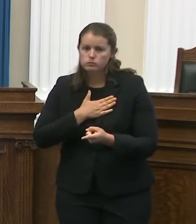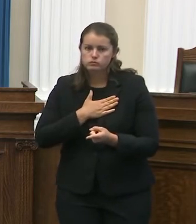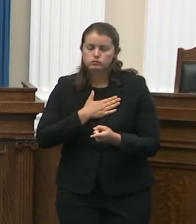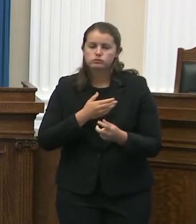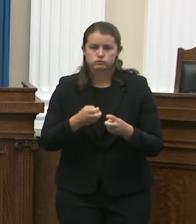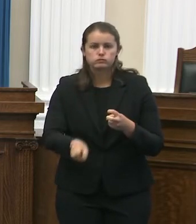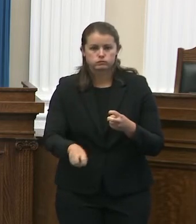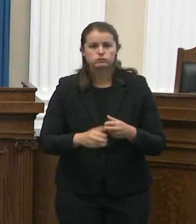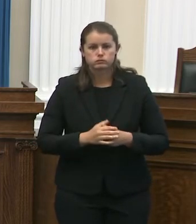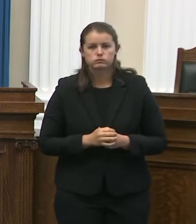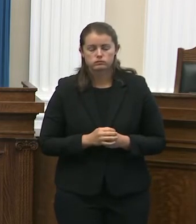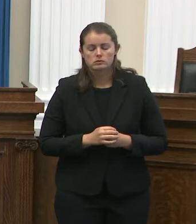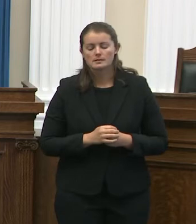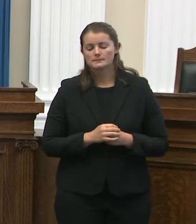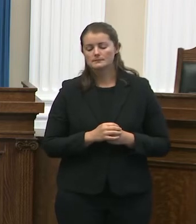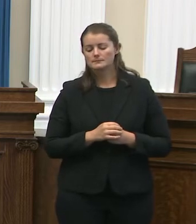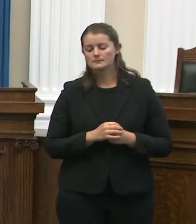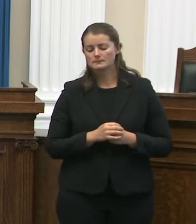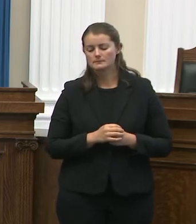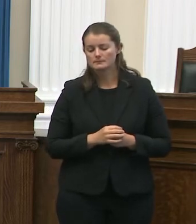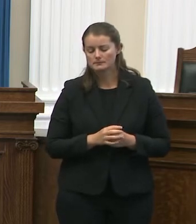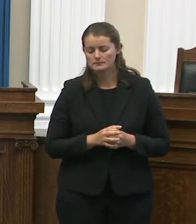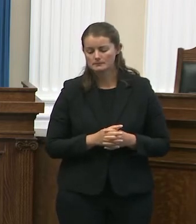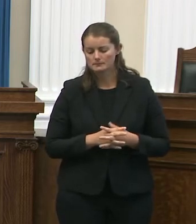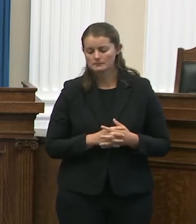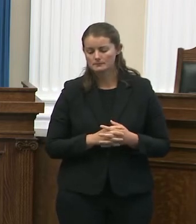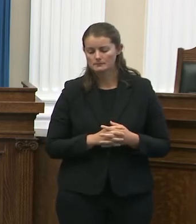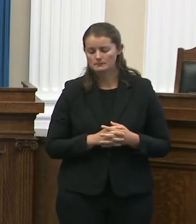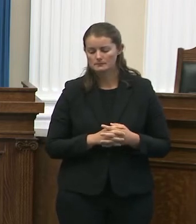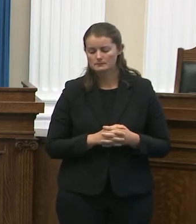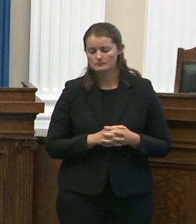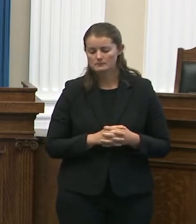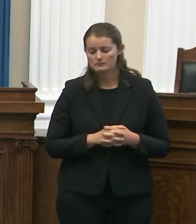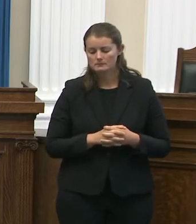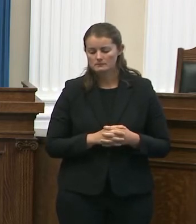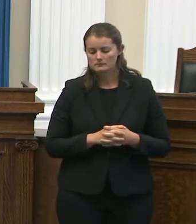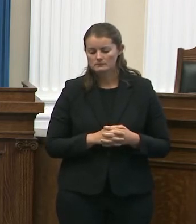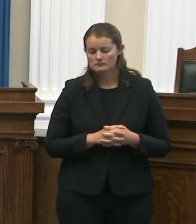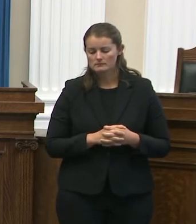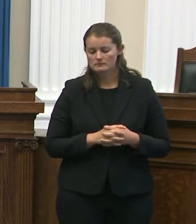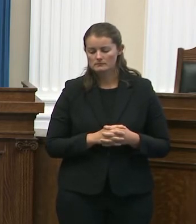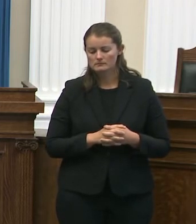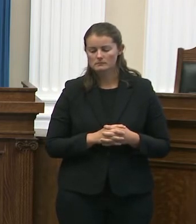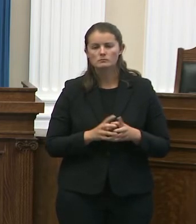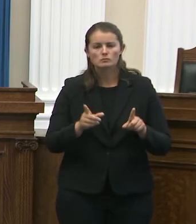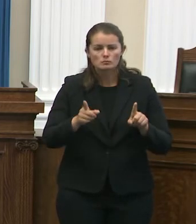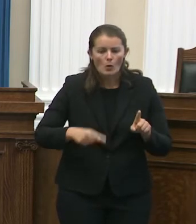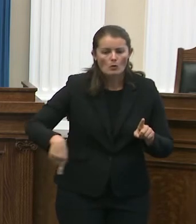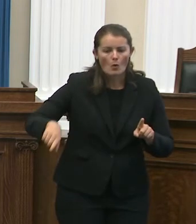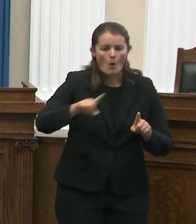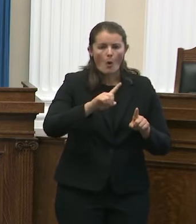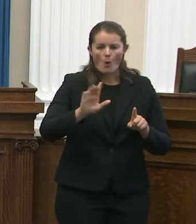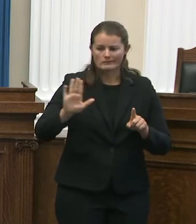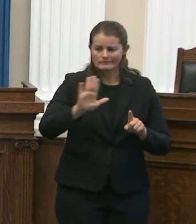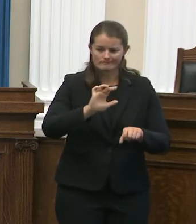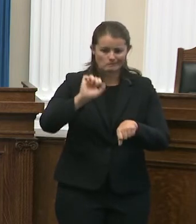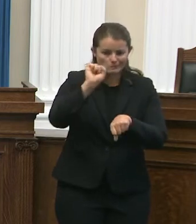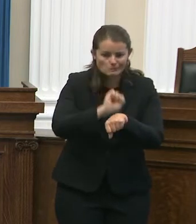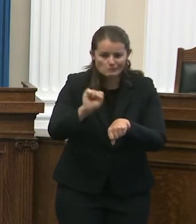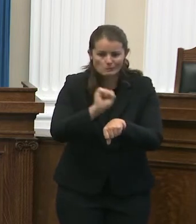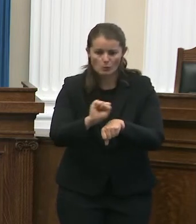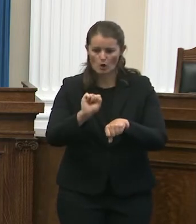state agency heads who have dedicated themselves to providing services and helping us navigate an